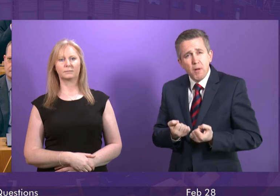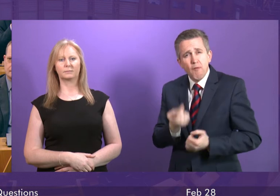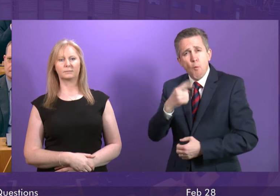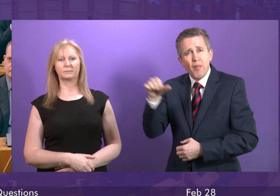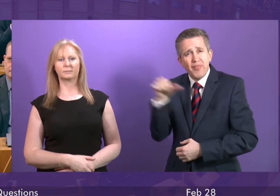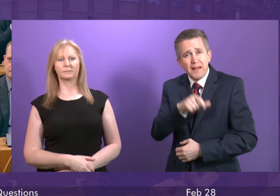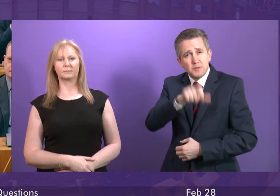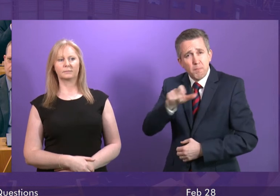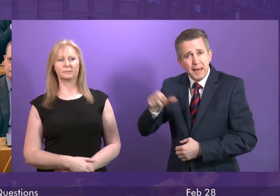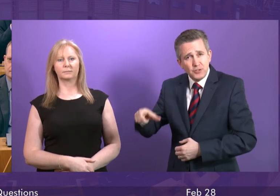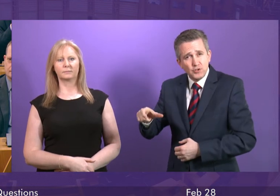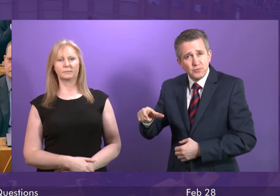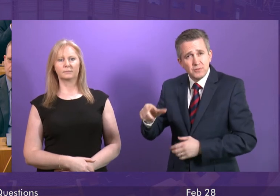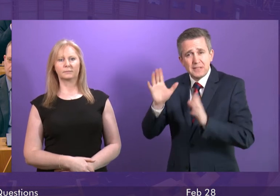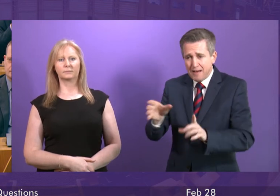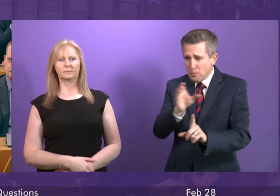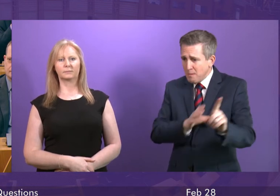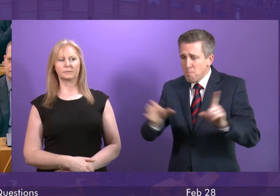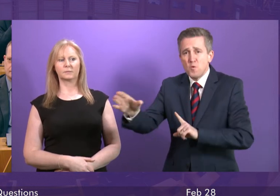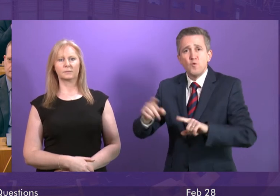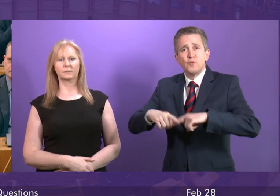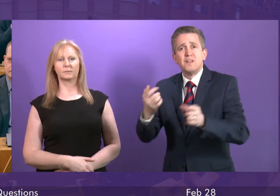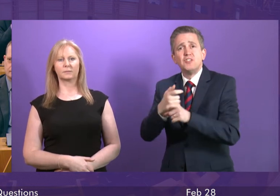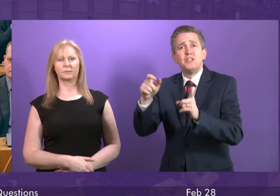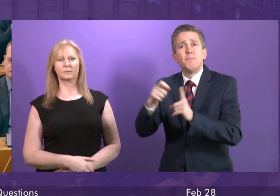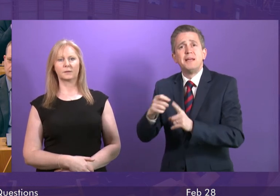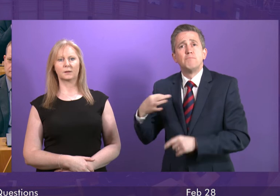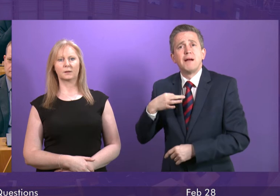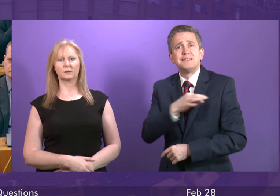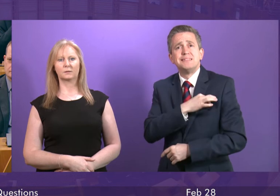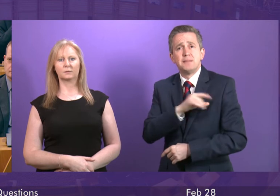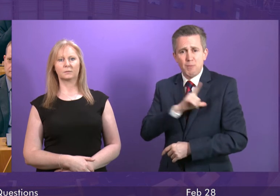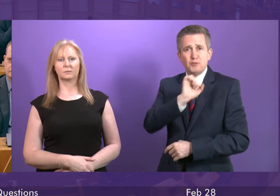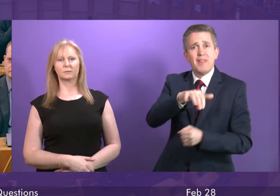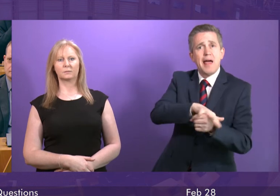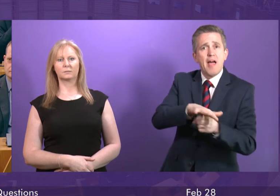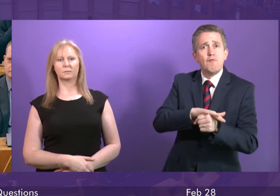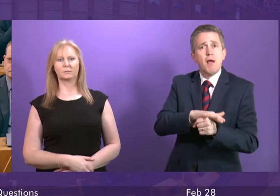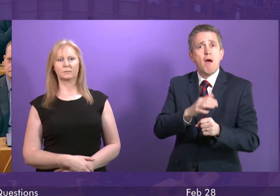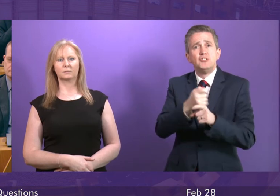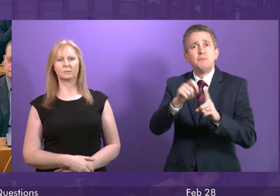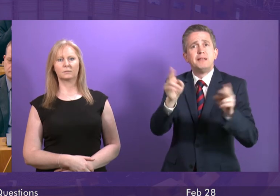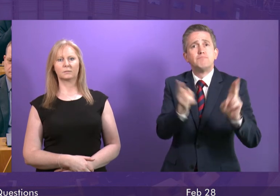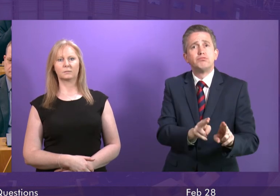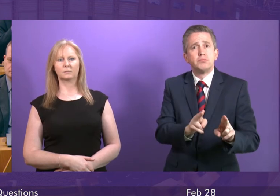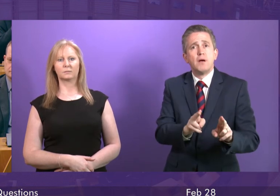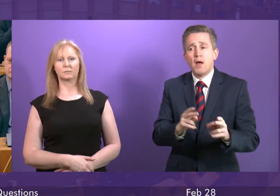to a different GP practice in another town due to GP shortages and following the closure of another GP practice,